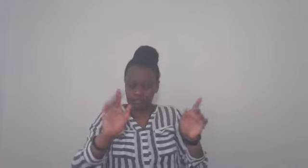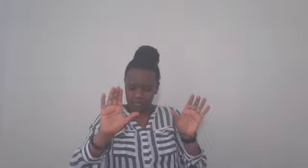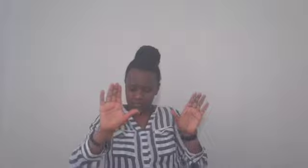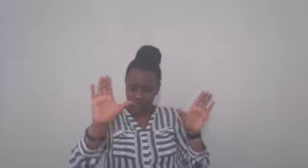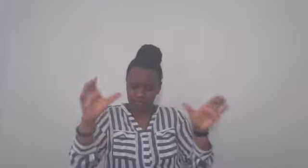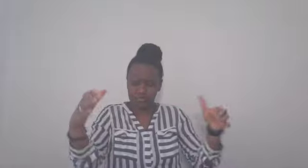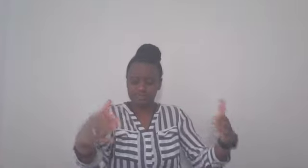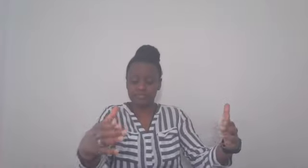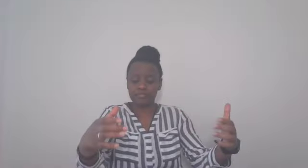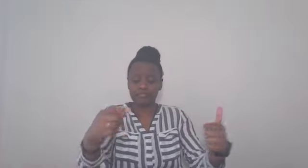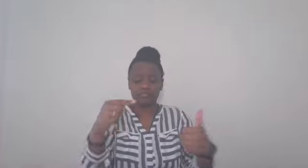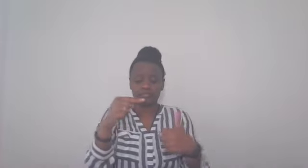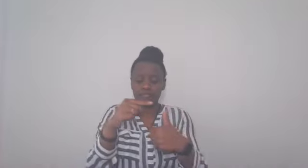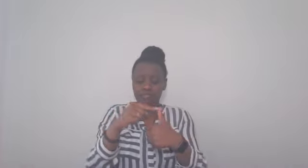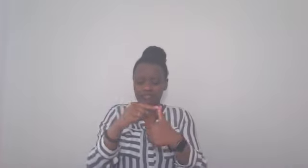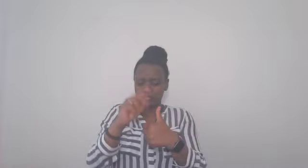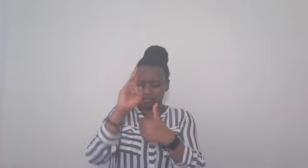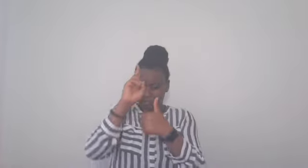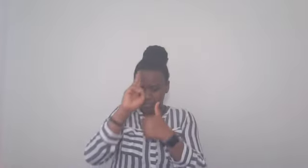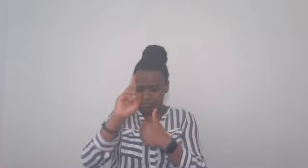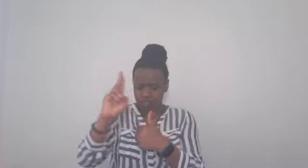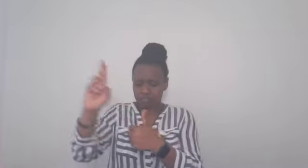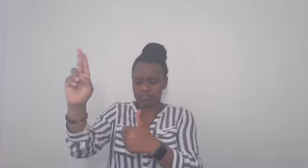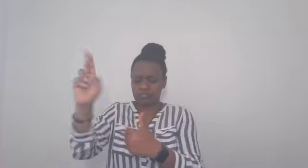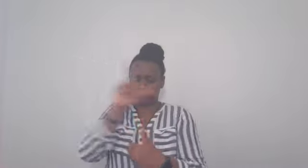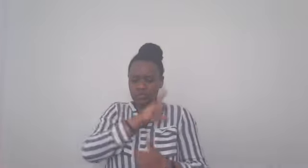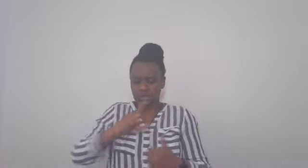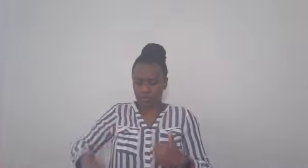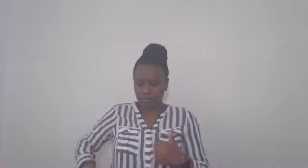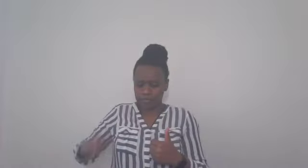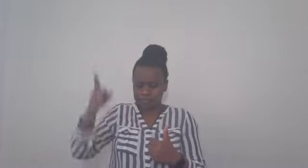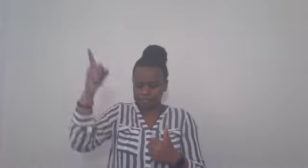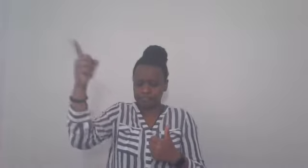See, the eyes of the Lord are upon those who fear him,